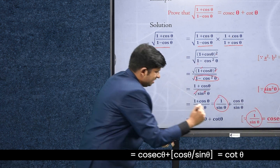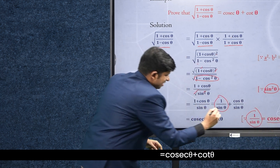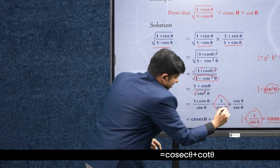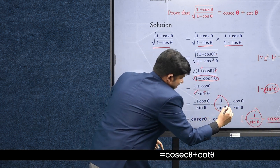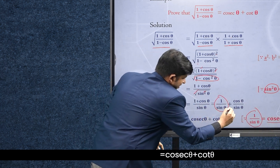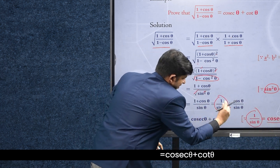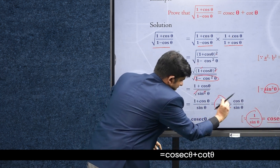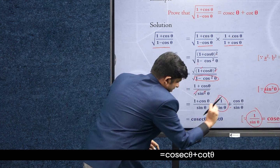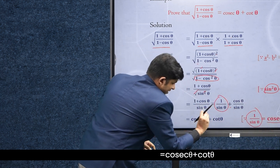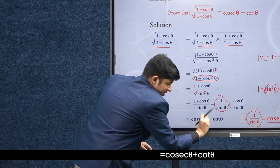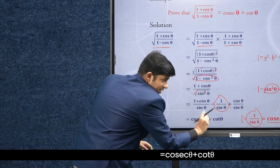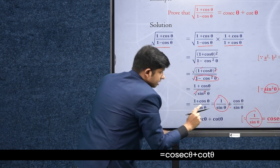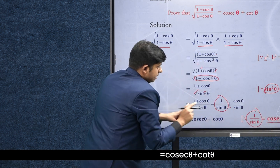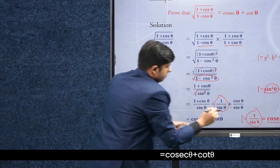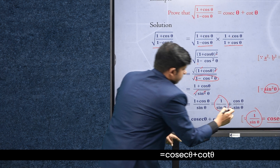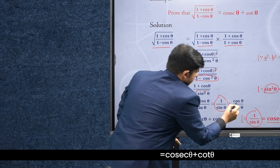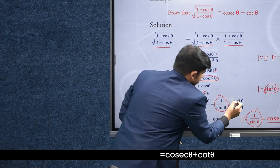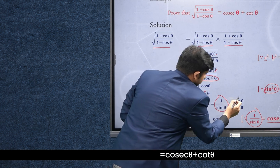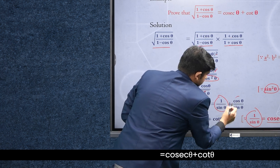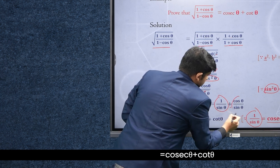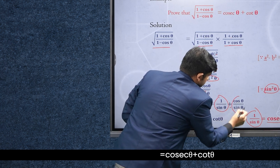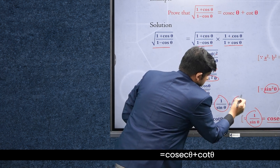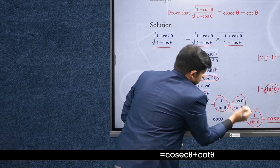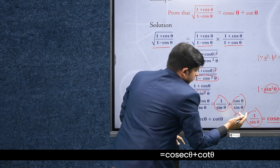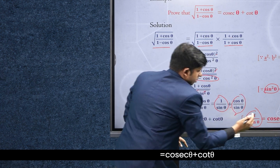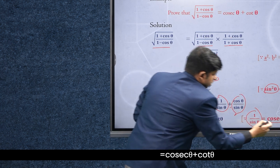So finally we get cosecant theta plus cot theta.